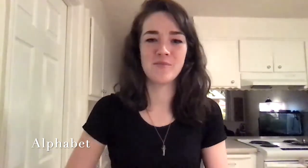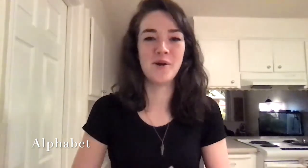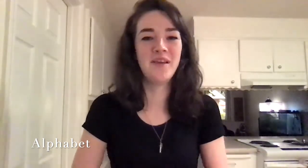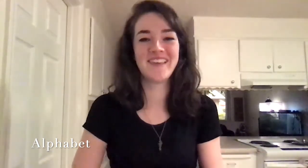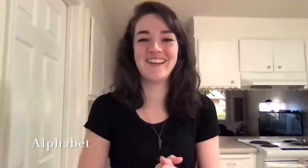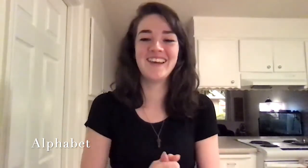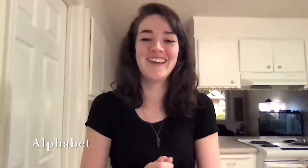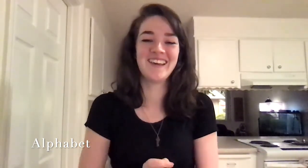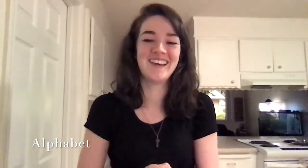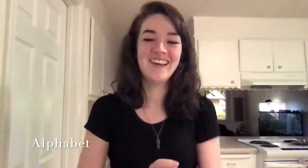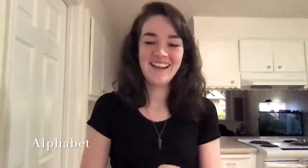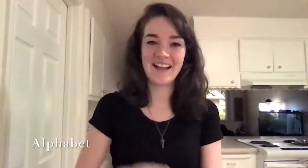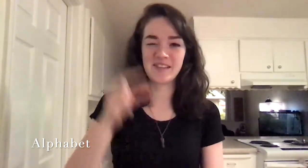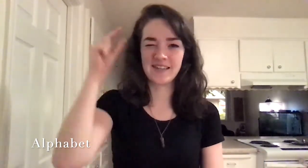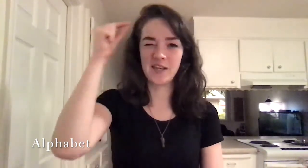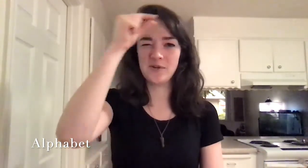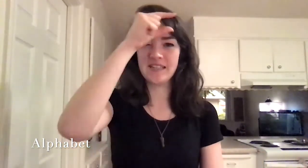moment then. Had the little loading